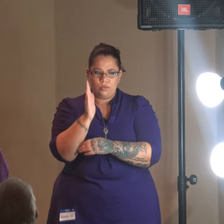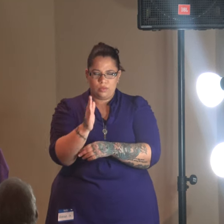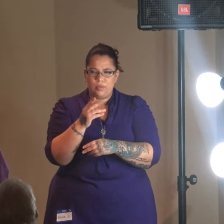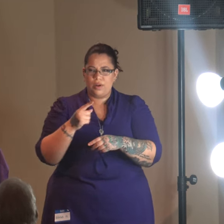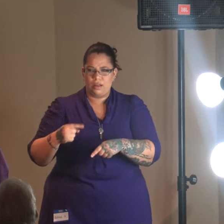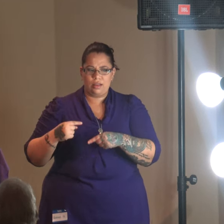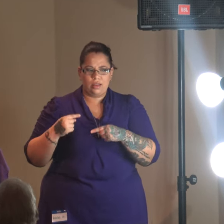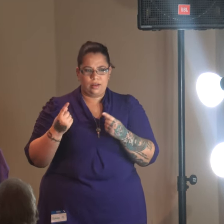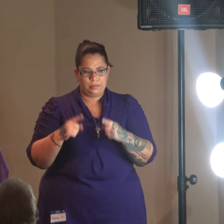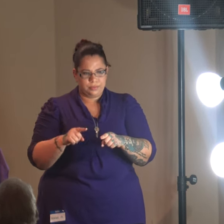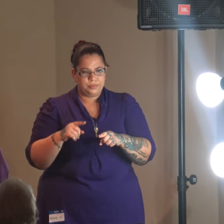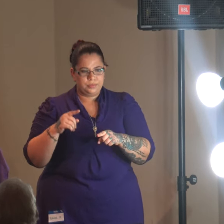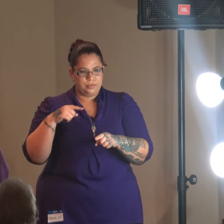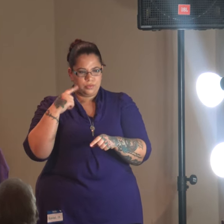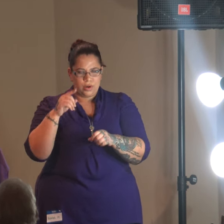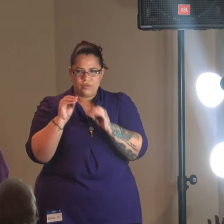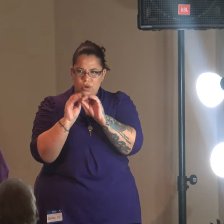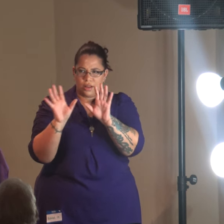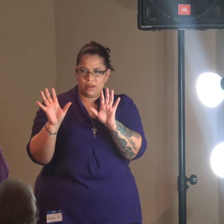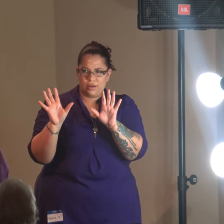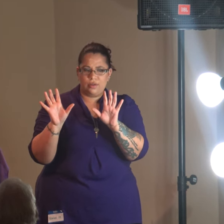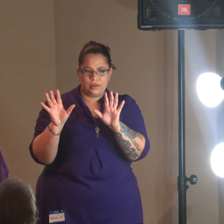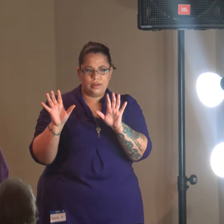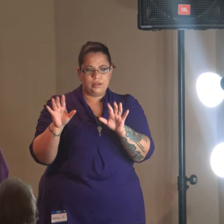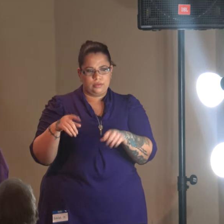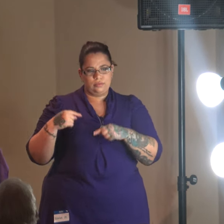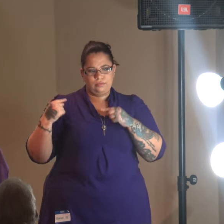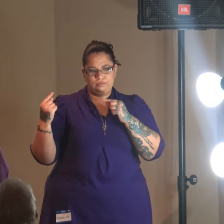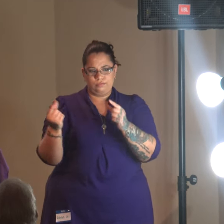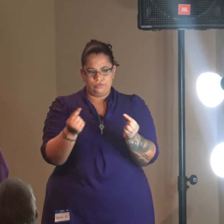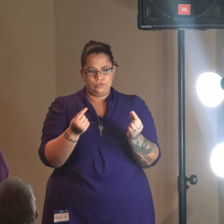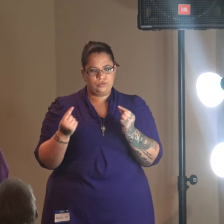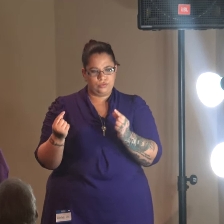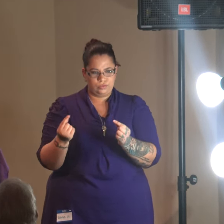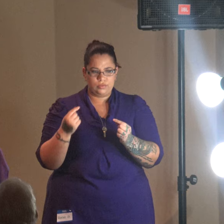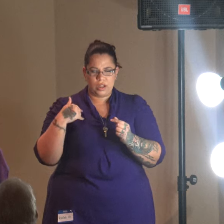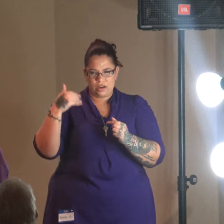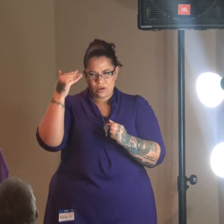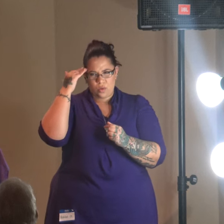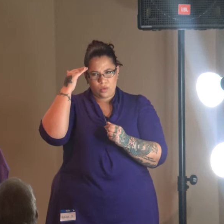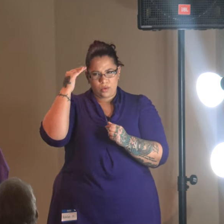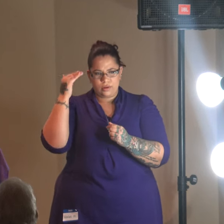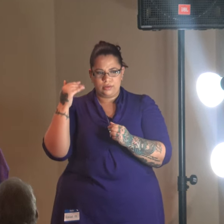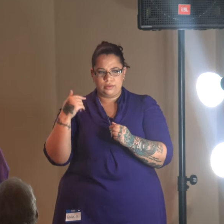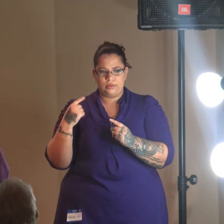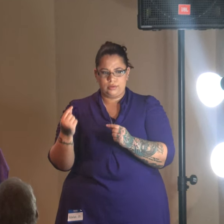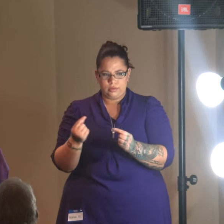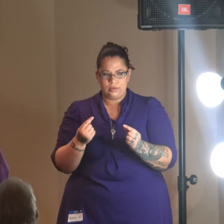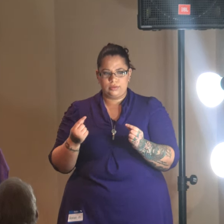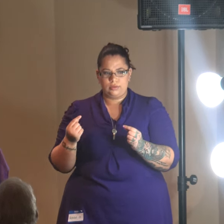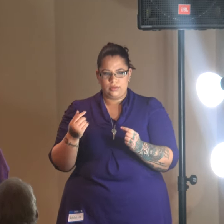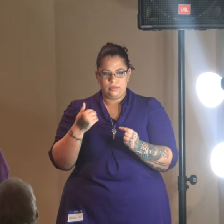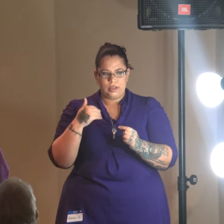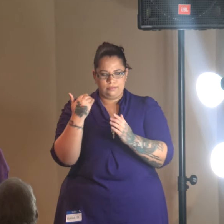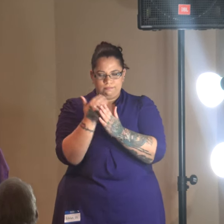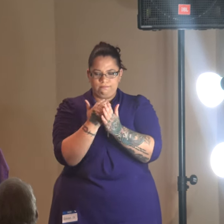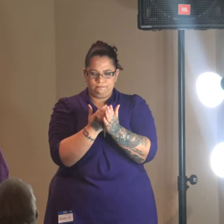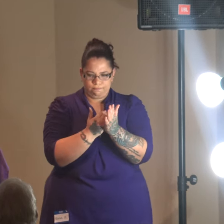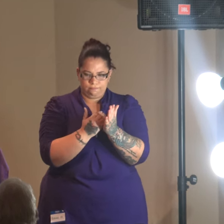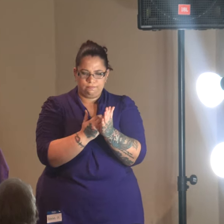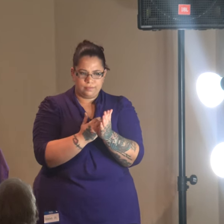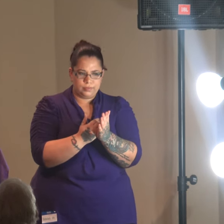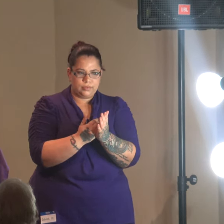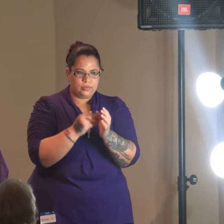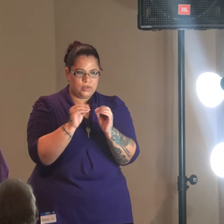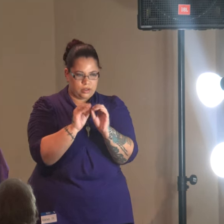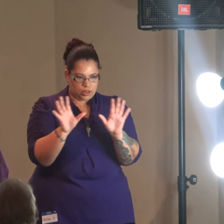about clarity around what my steps are, and I declare absolutely that my steps are ordered in this process. I